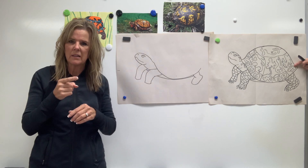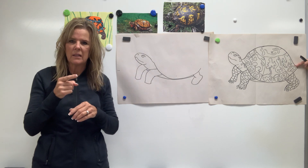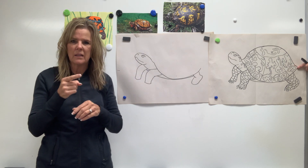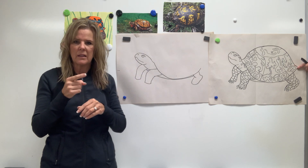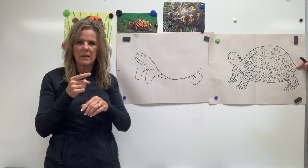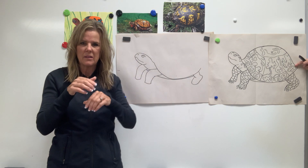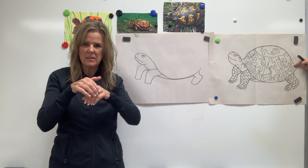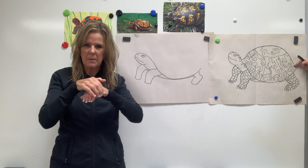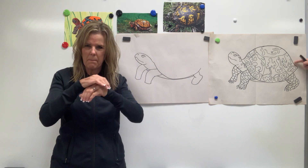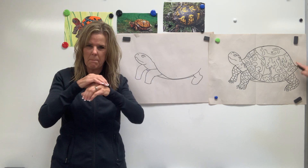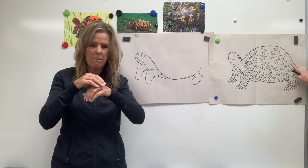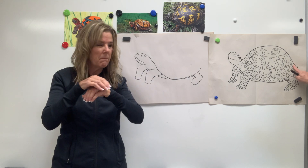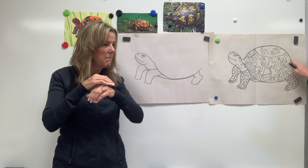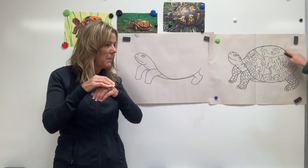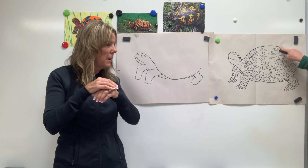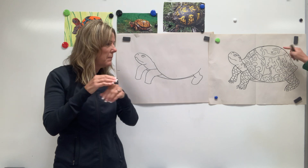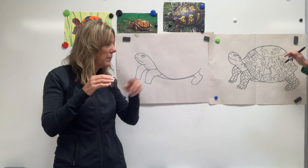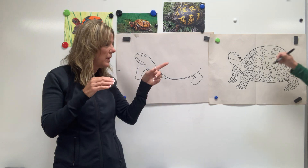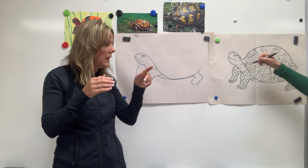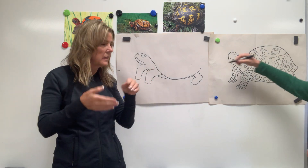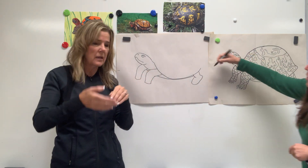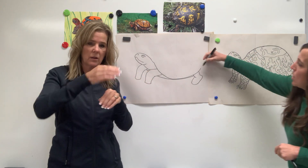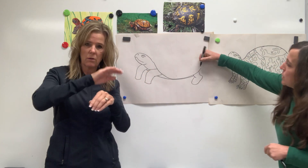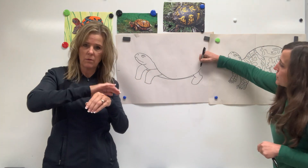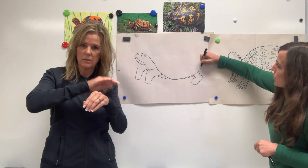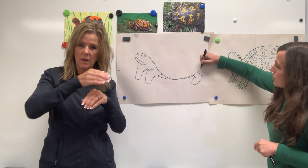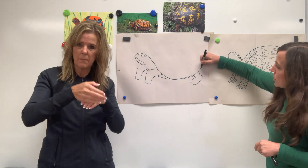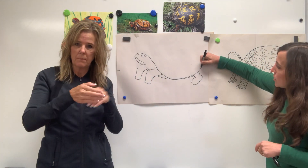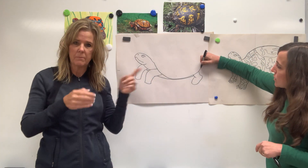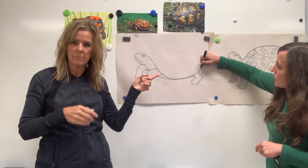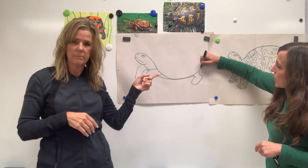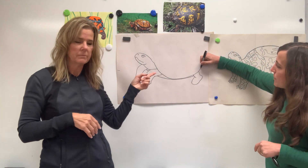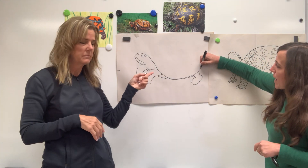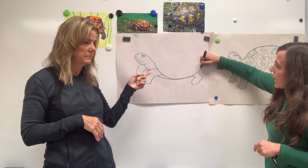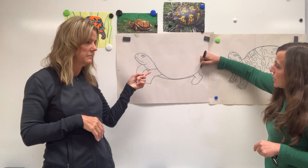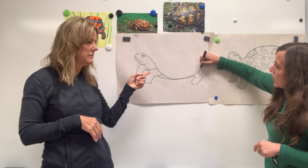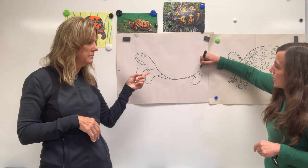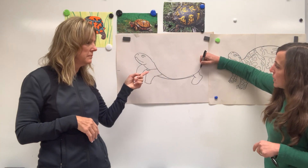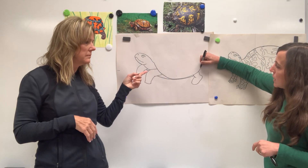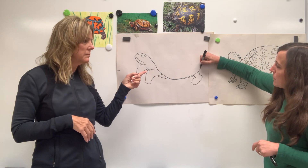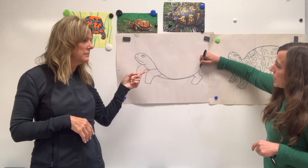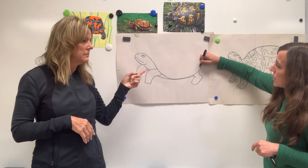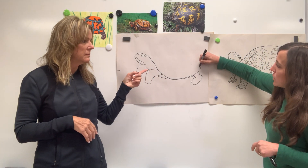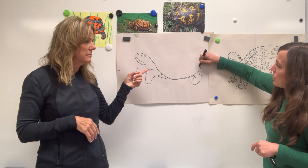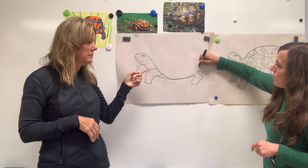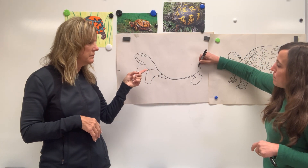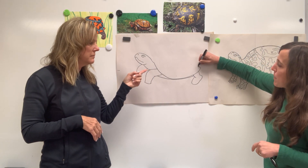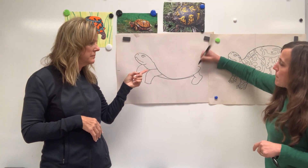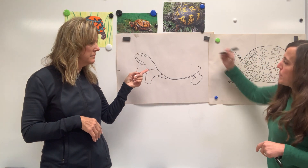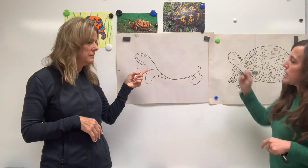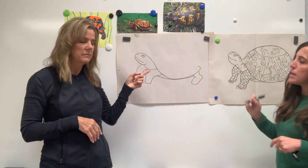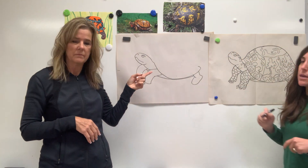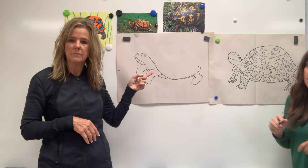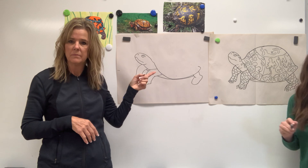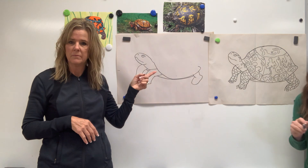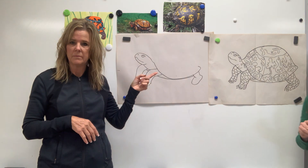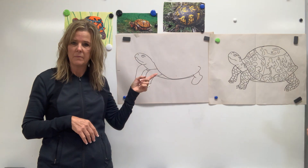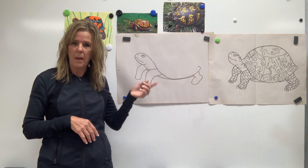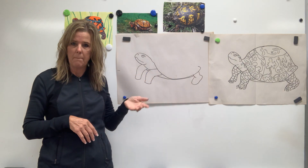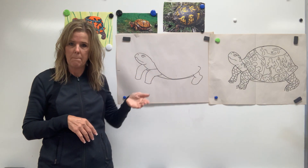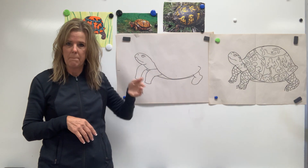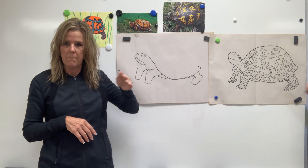in on the very bottom, and then it curves up. So I'm gonna look on the very back, make a little bump